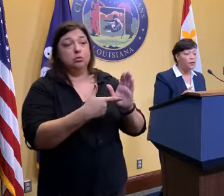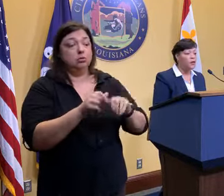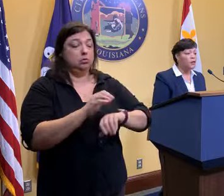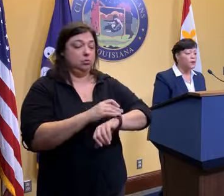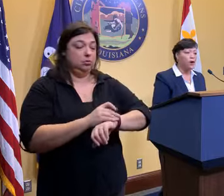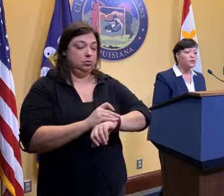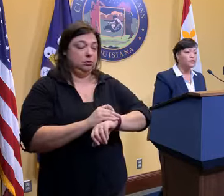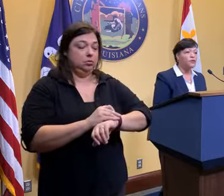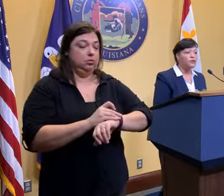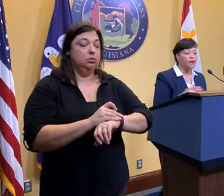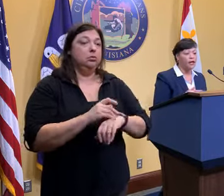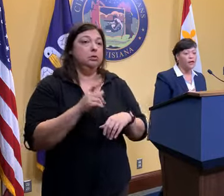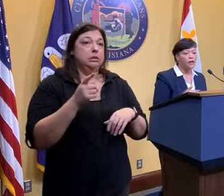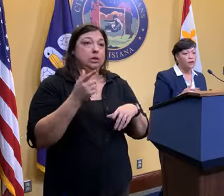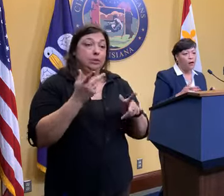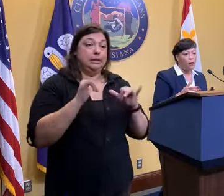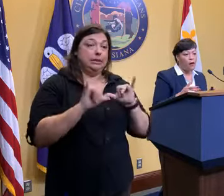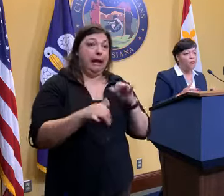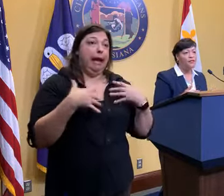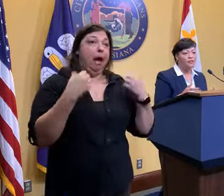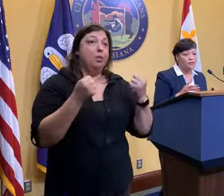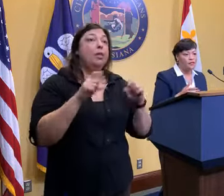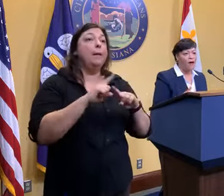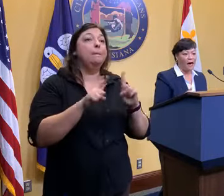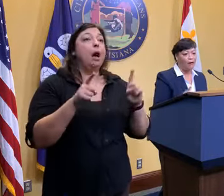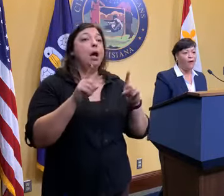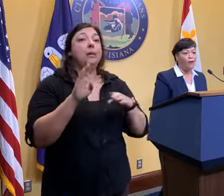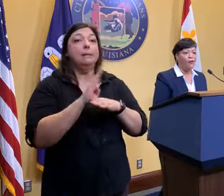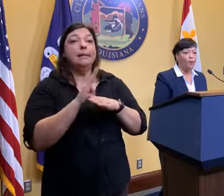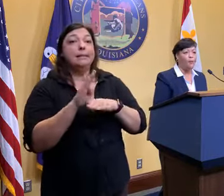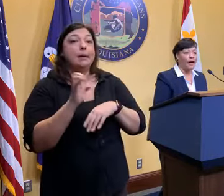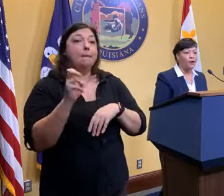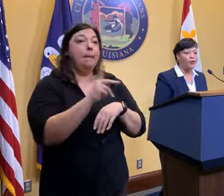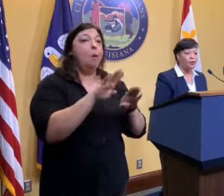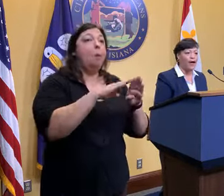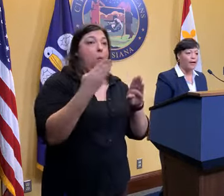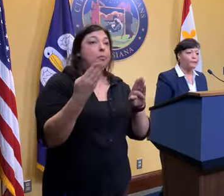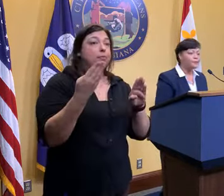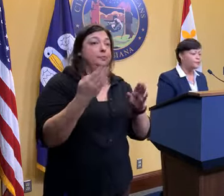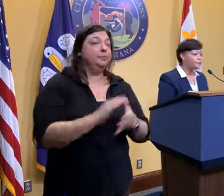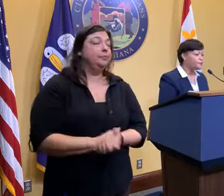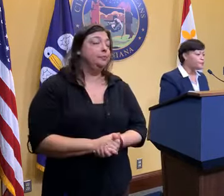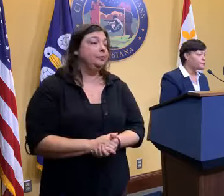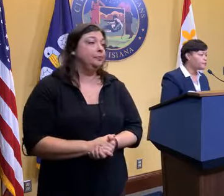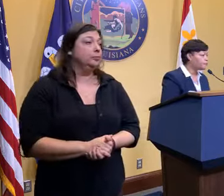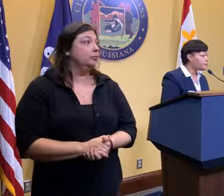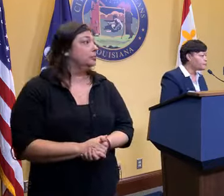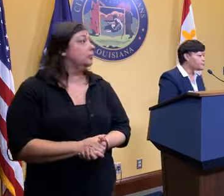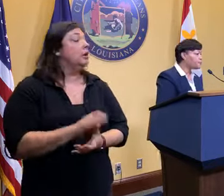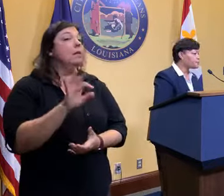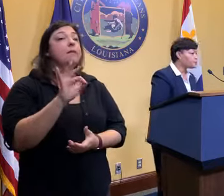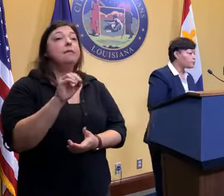healthier, but also to get our businesses back on track.